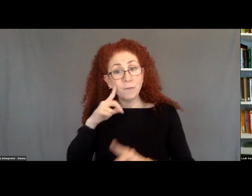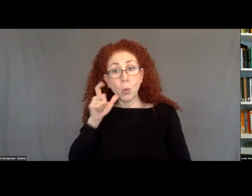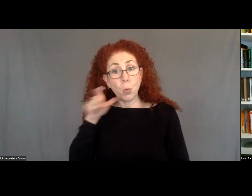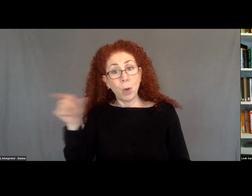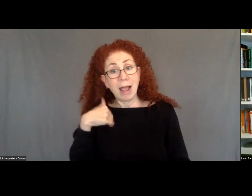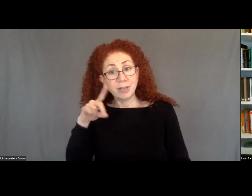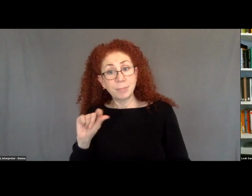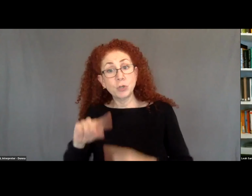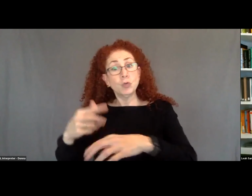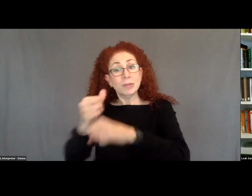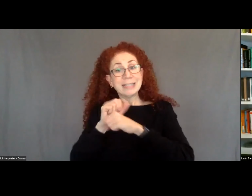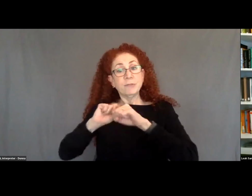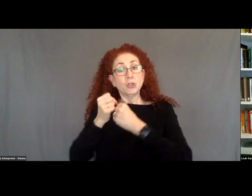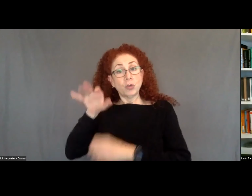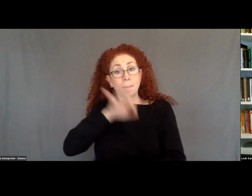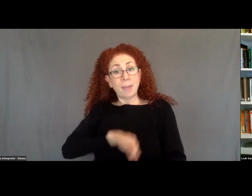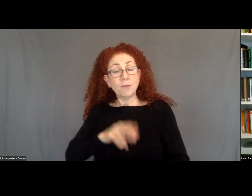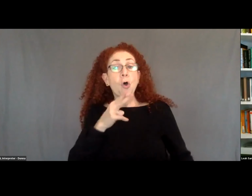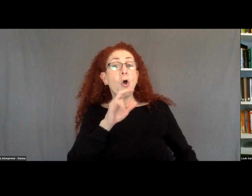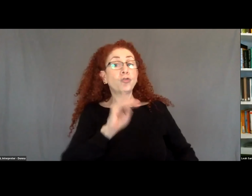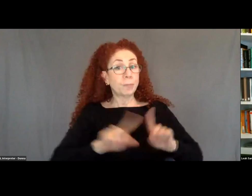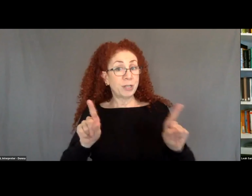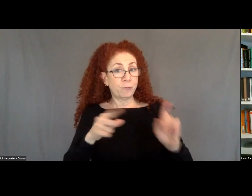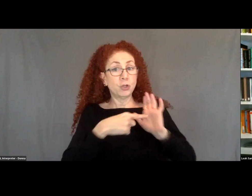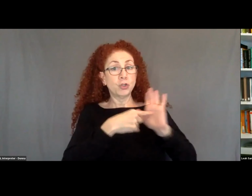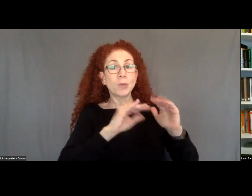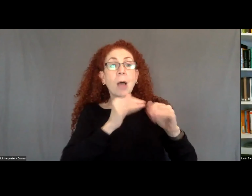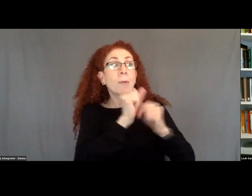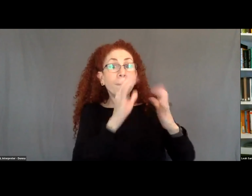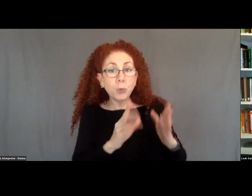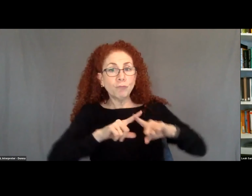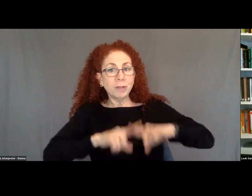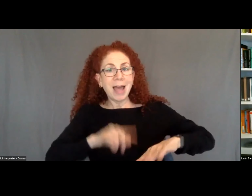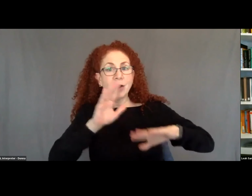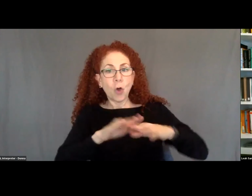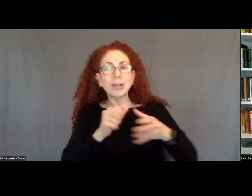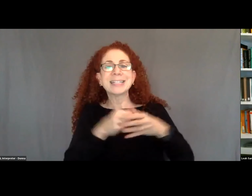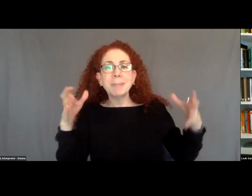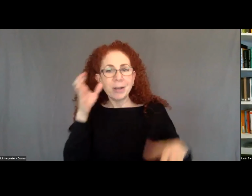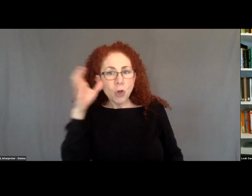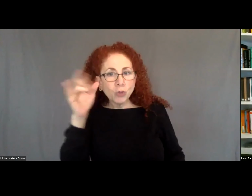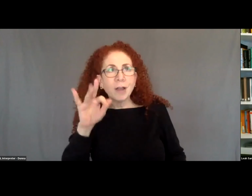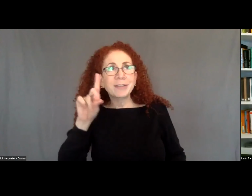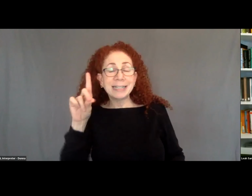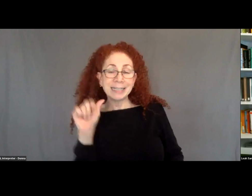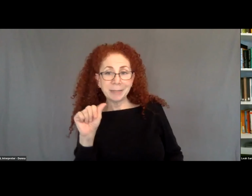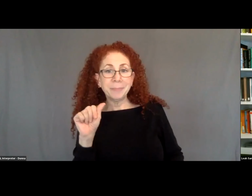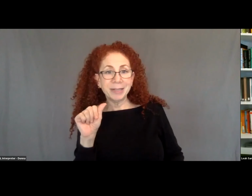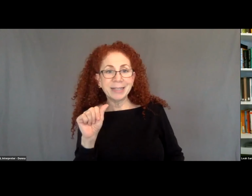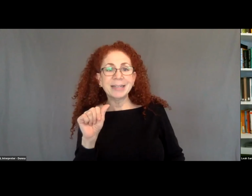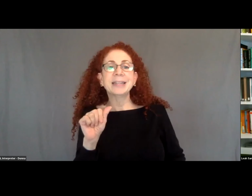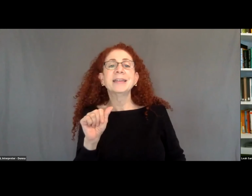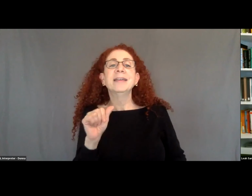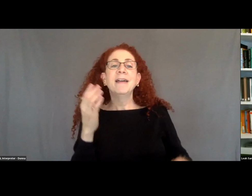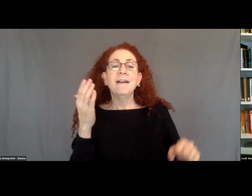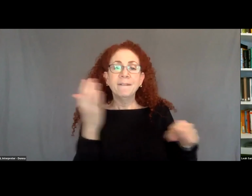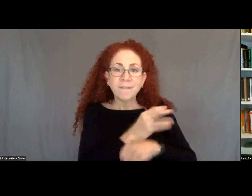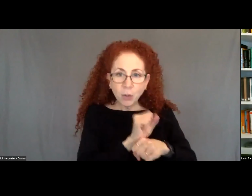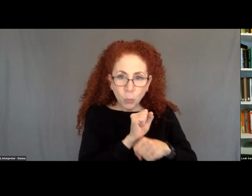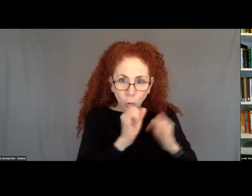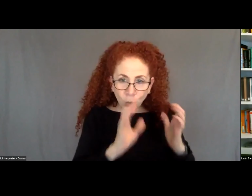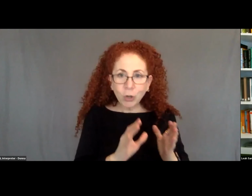to receive social benefits, Holdren shows us how employers relied on an expanded notion of disability via workers' compensation